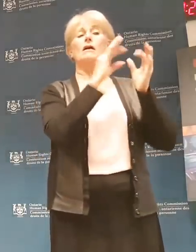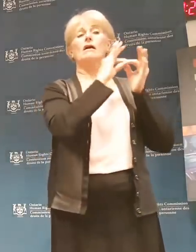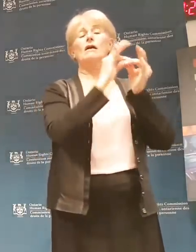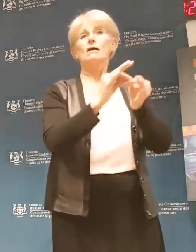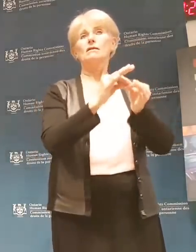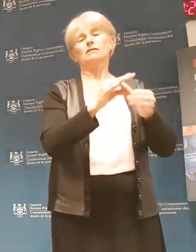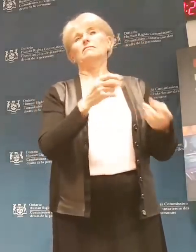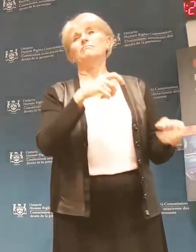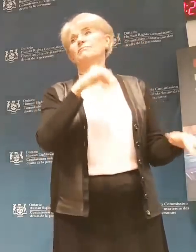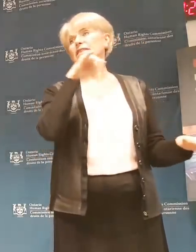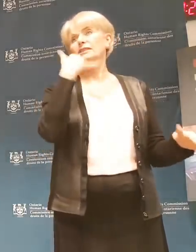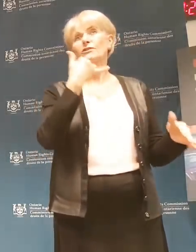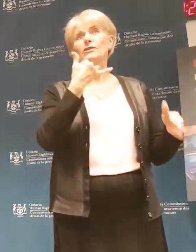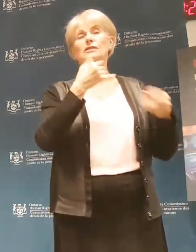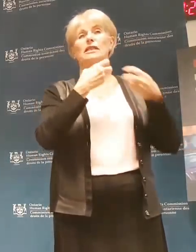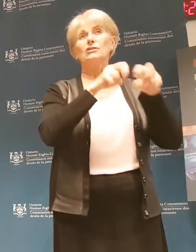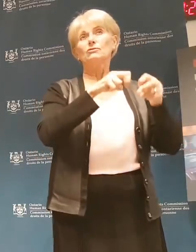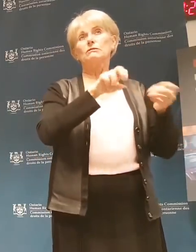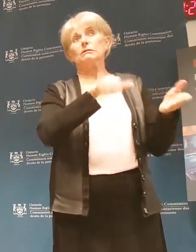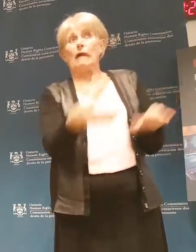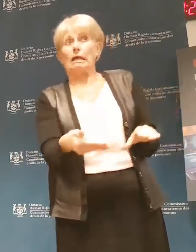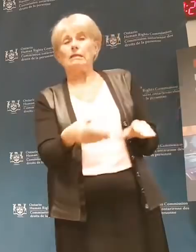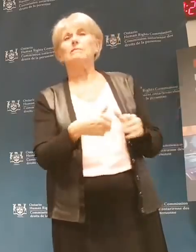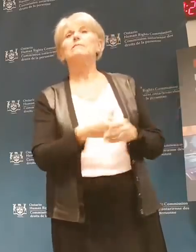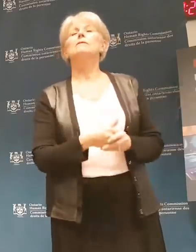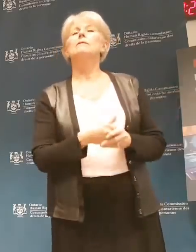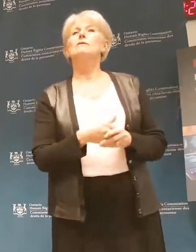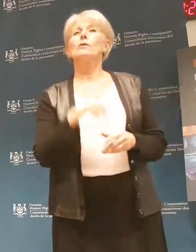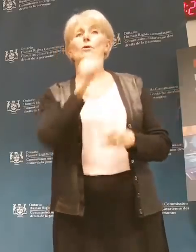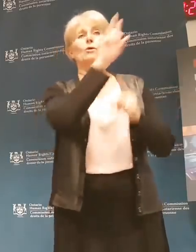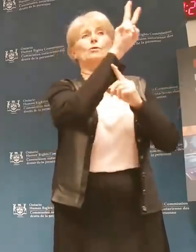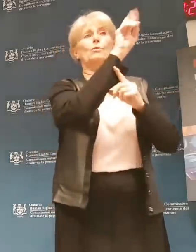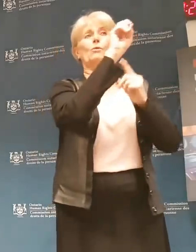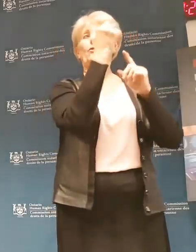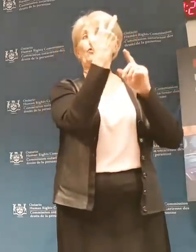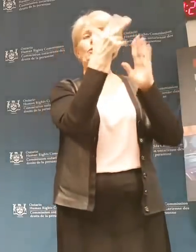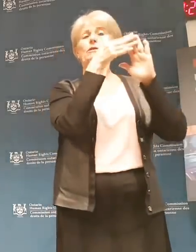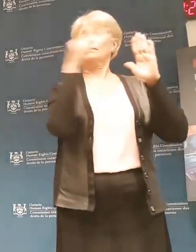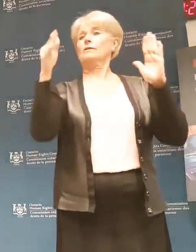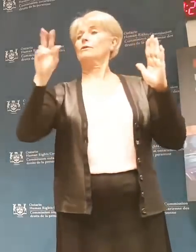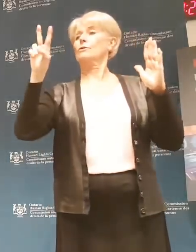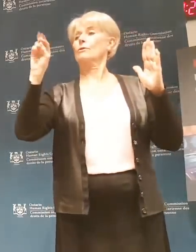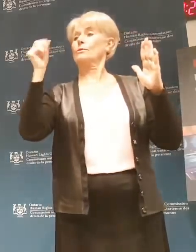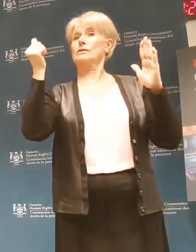in serious injury or death. Between 2013 and